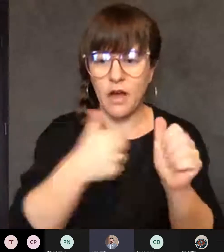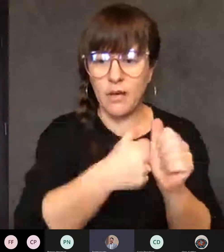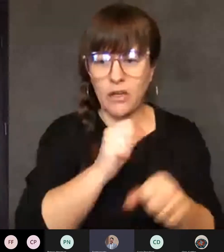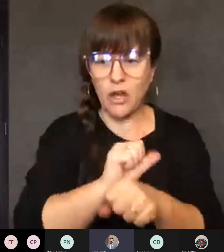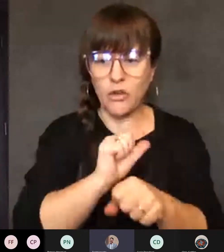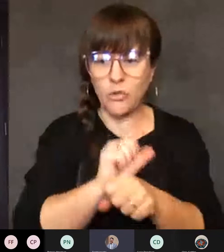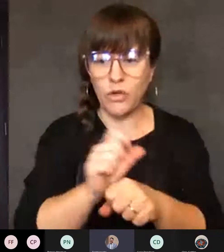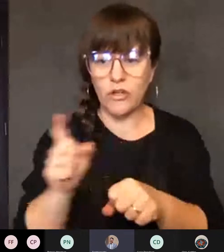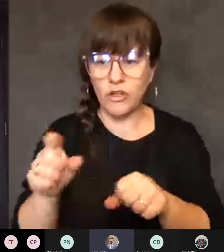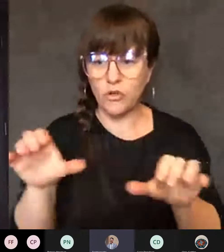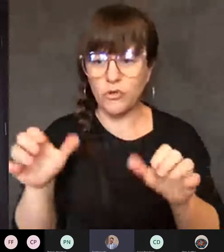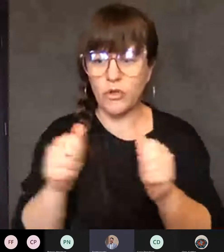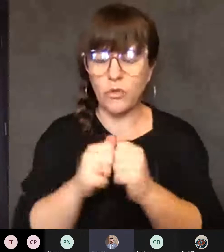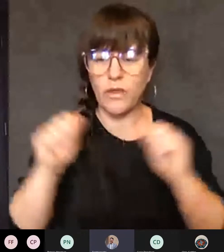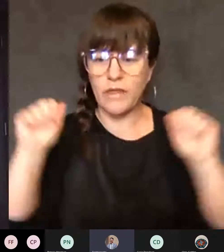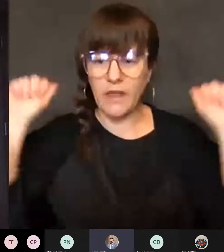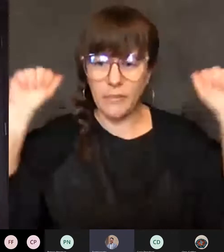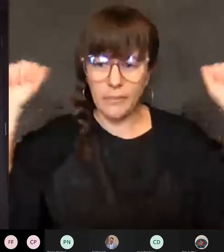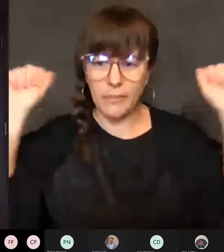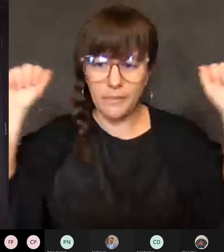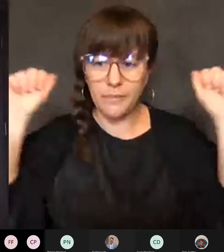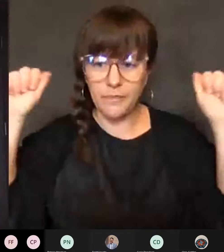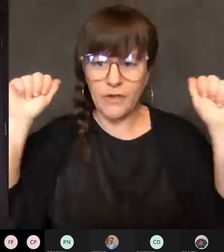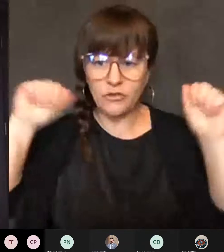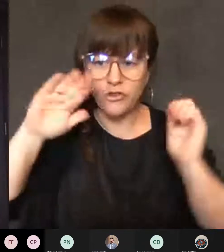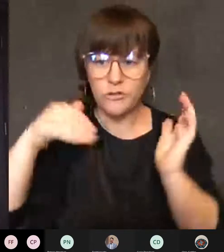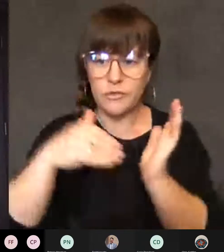with the Fitness Education Center?